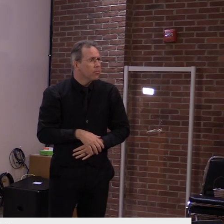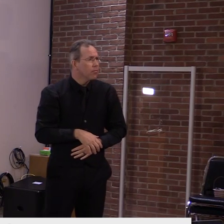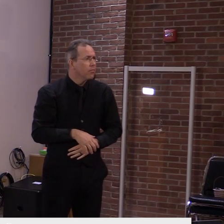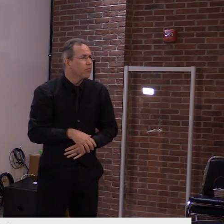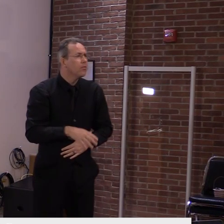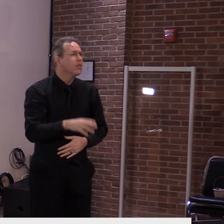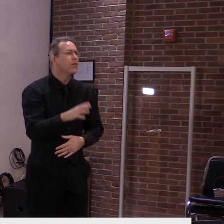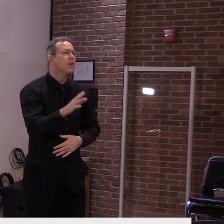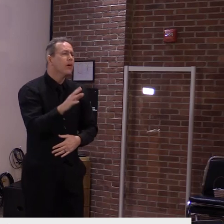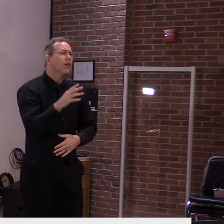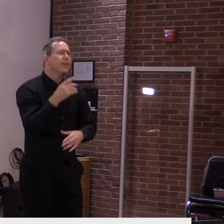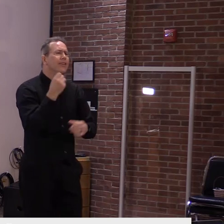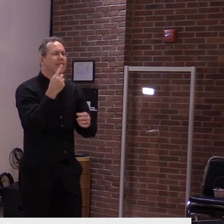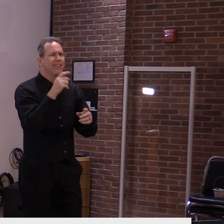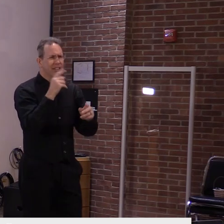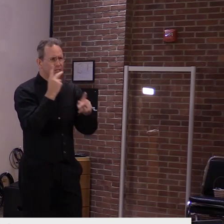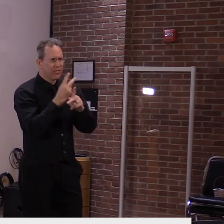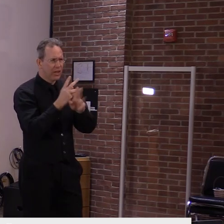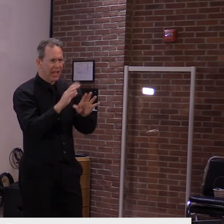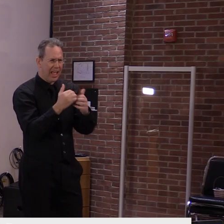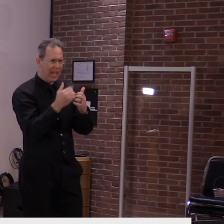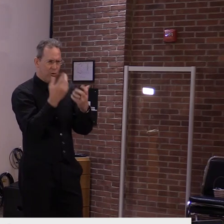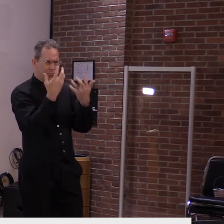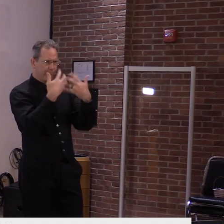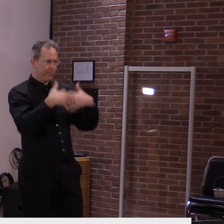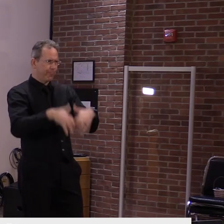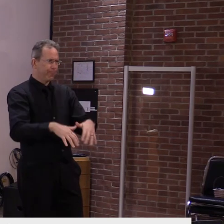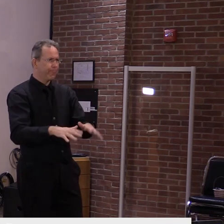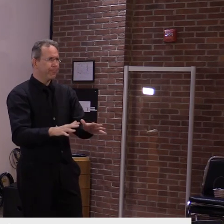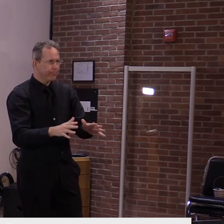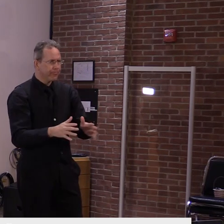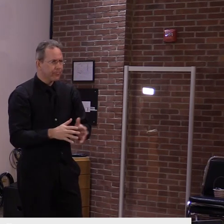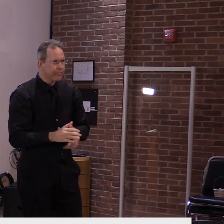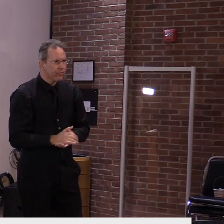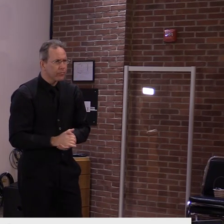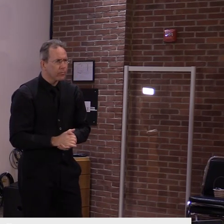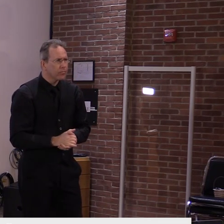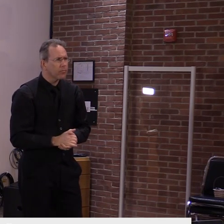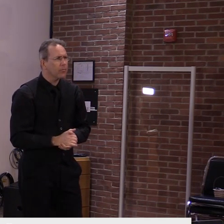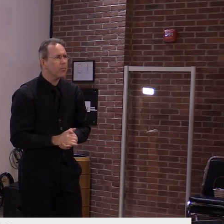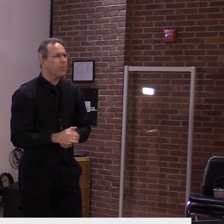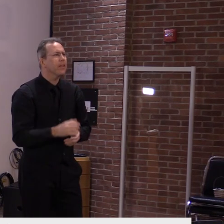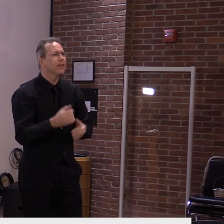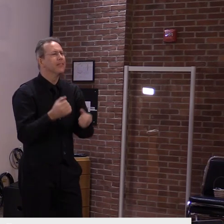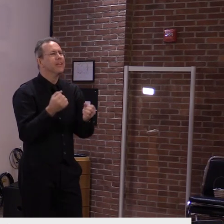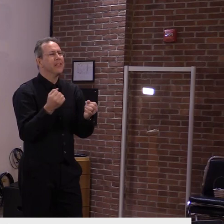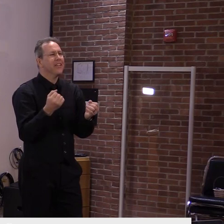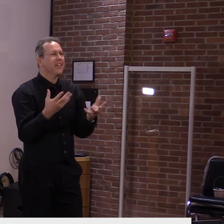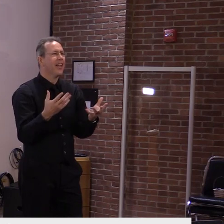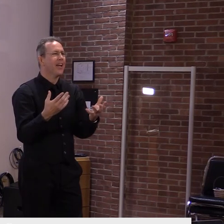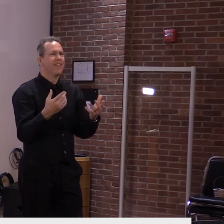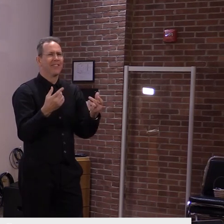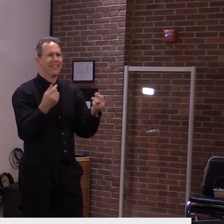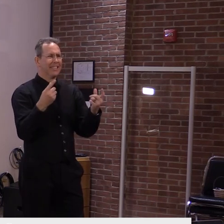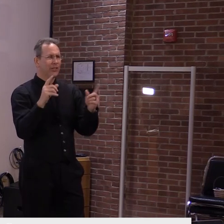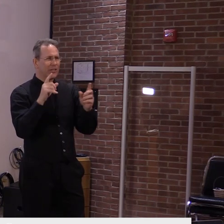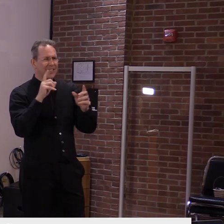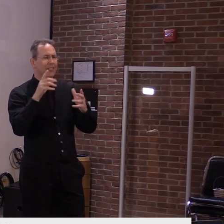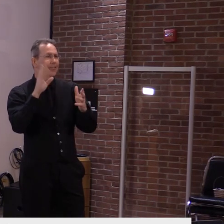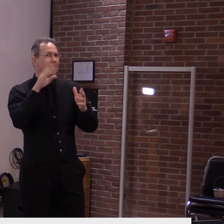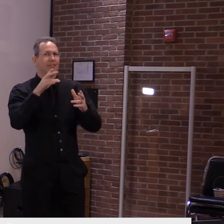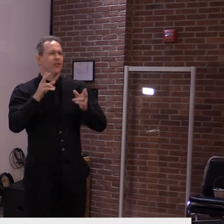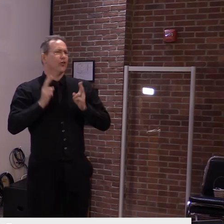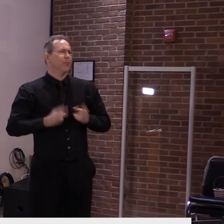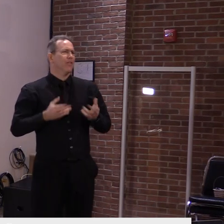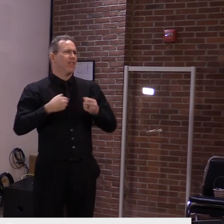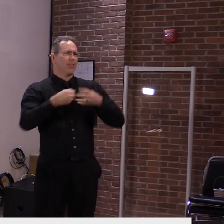have to work out. But, you know, along a whole host of lines with human services, I welcome volunteers, whether it's